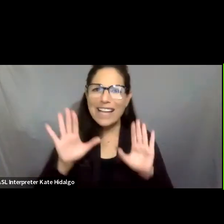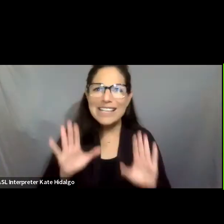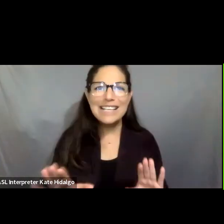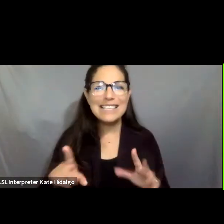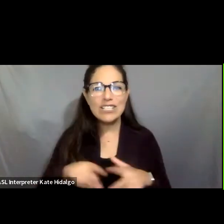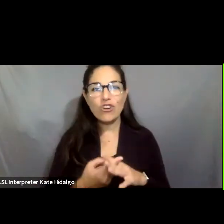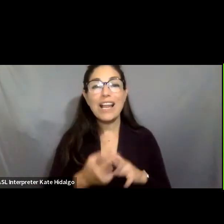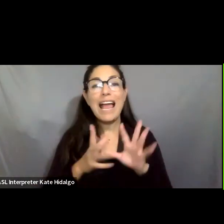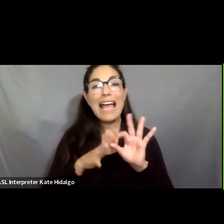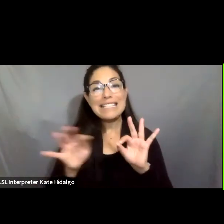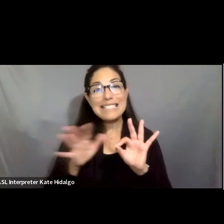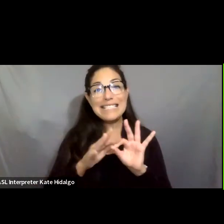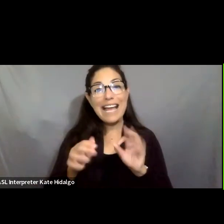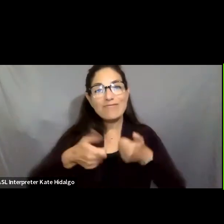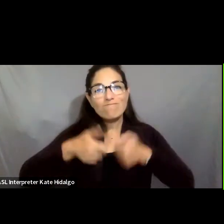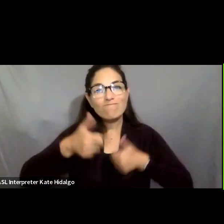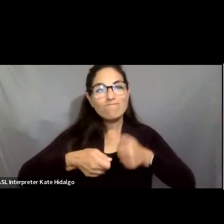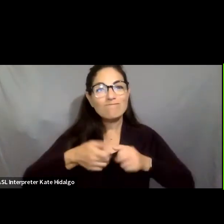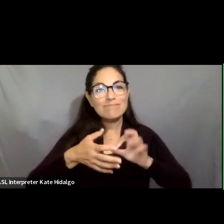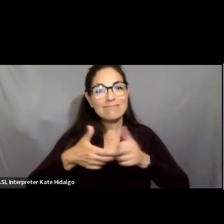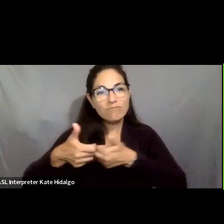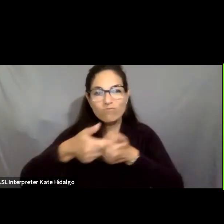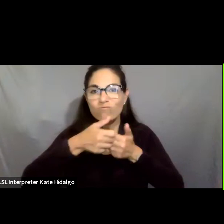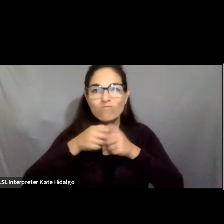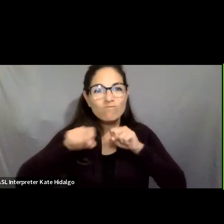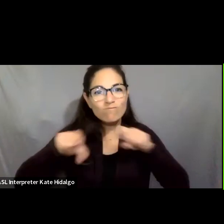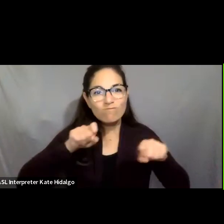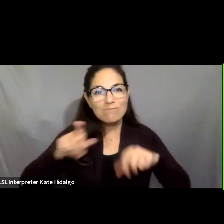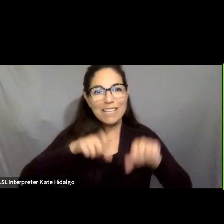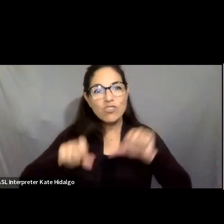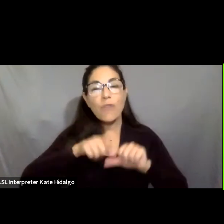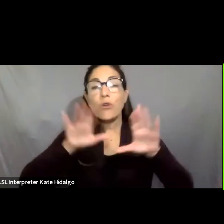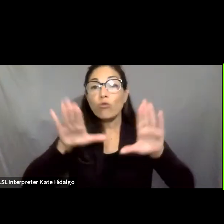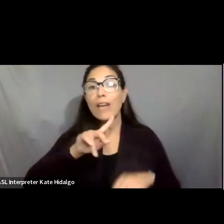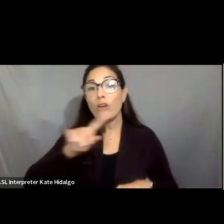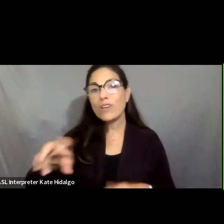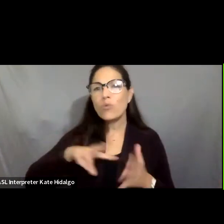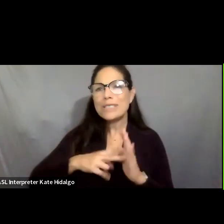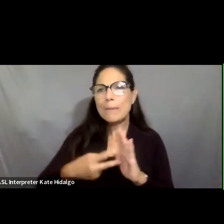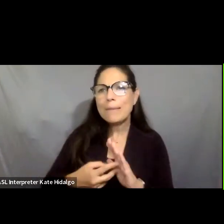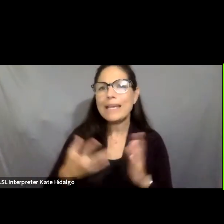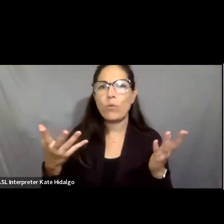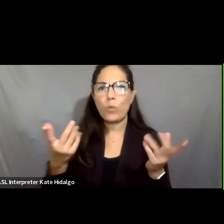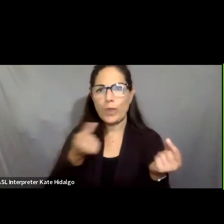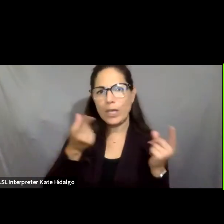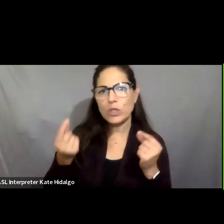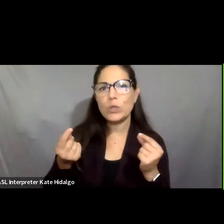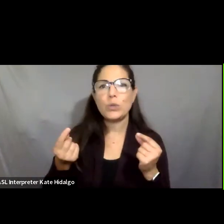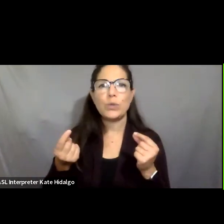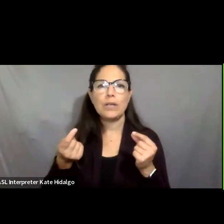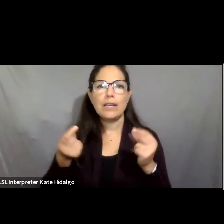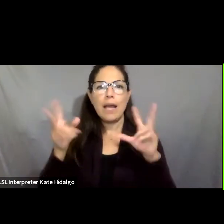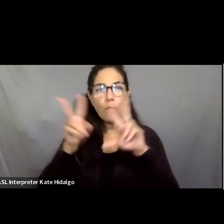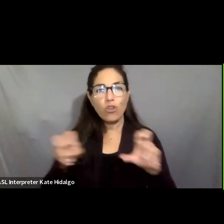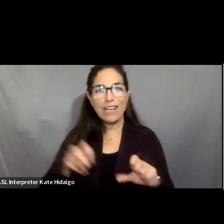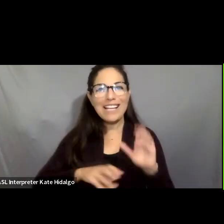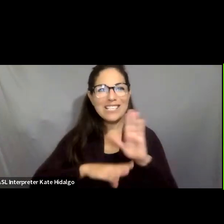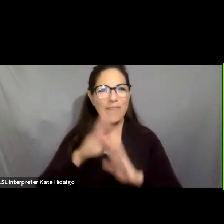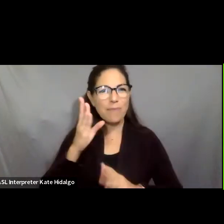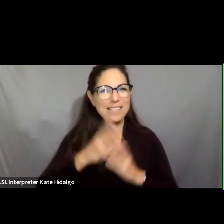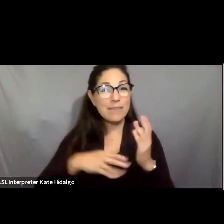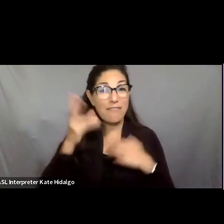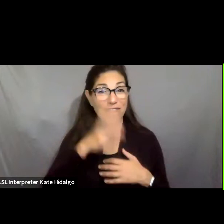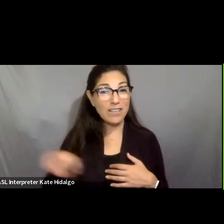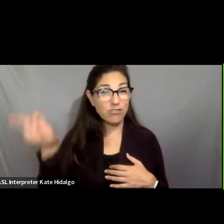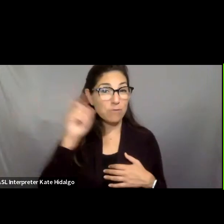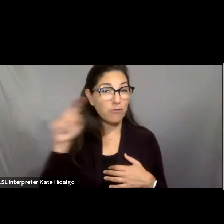this text line amongst all of them and had great questions about what it means and what they're going to do. And we're looking at developing maybe some field trips